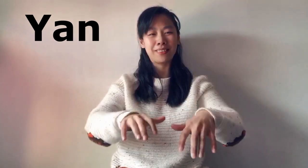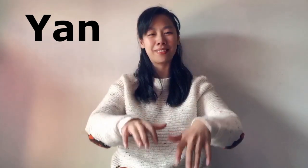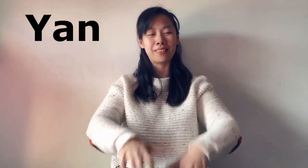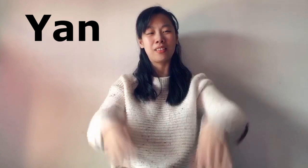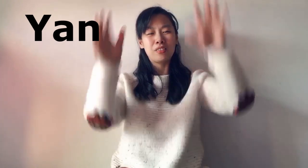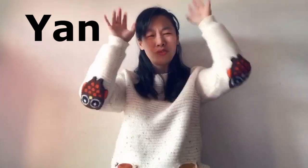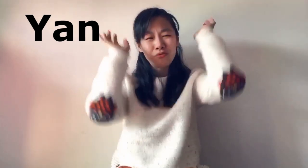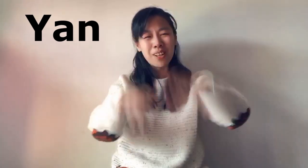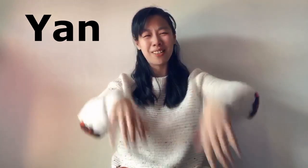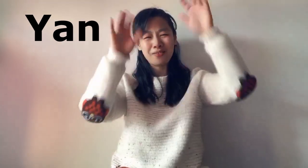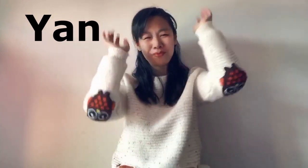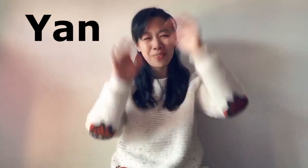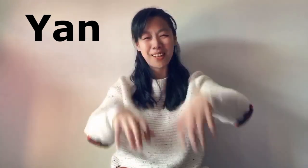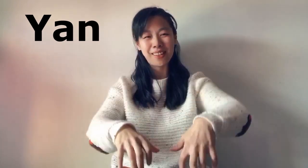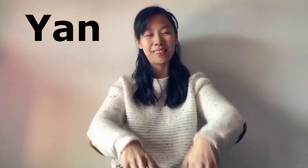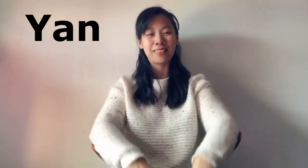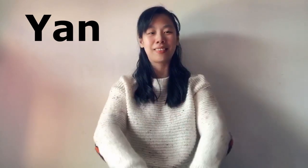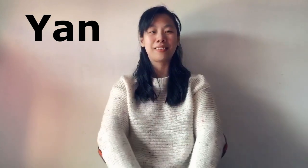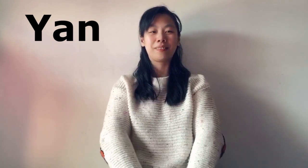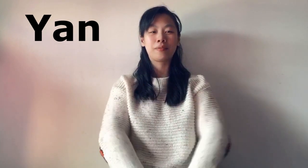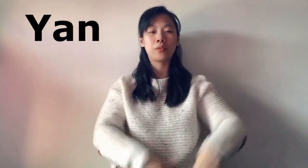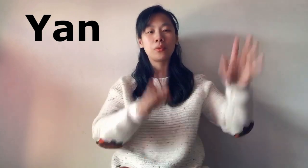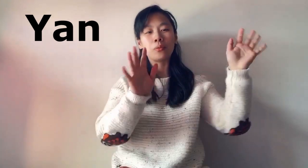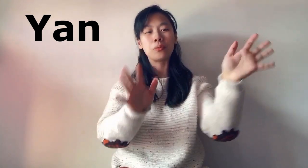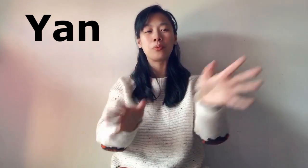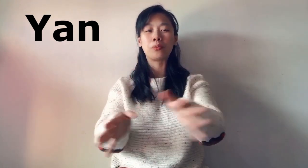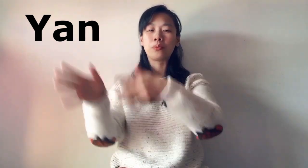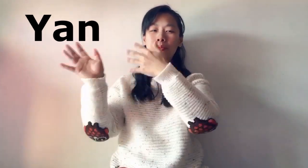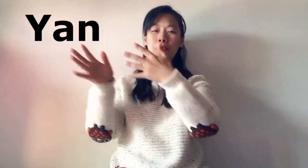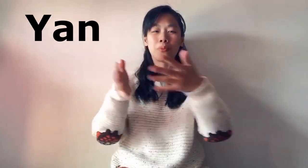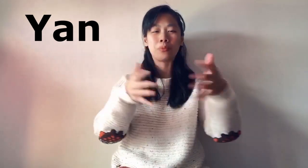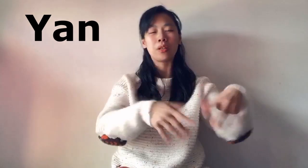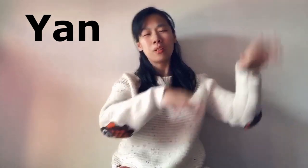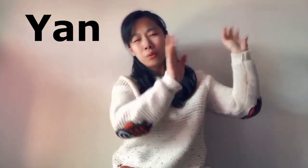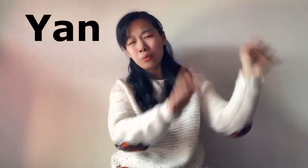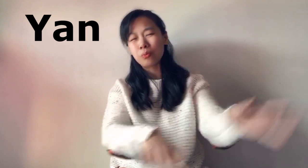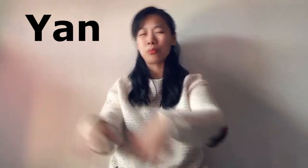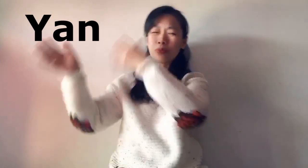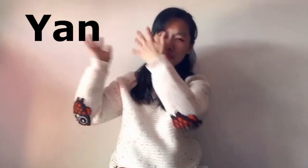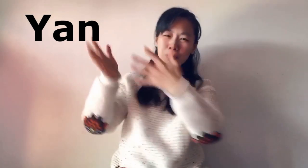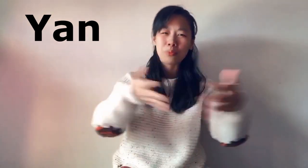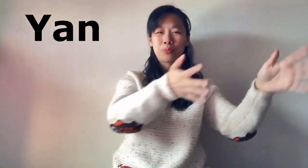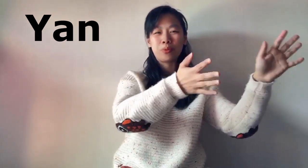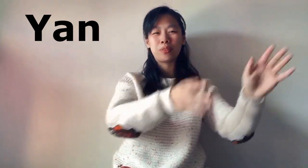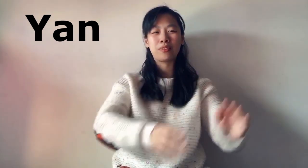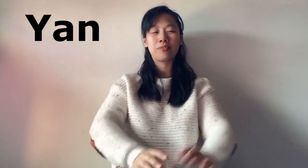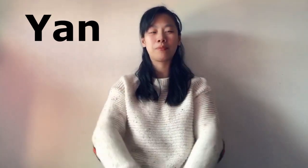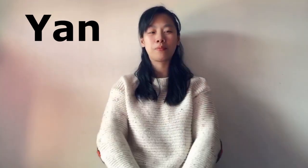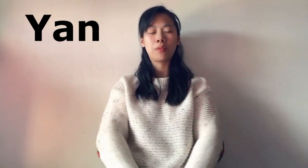light rain versus heavy rain a light breeze versus